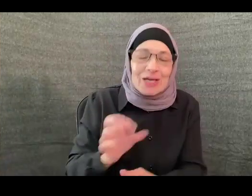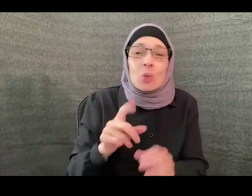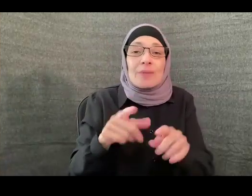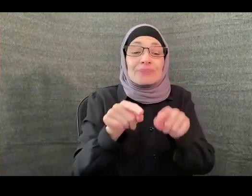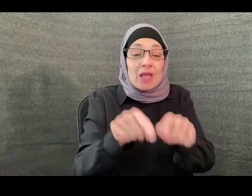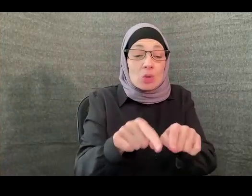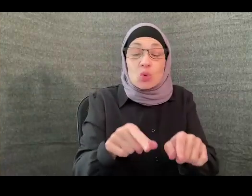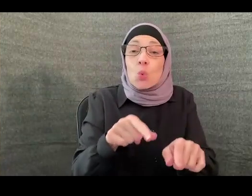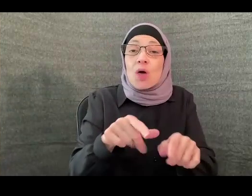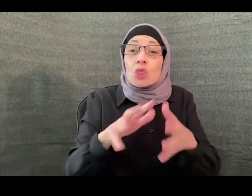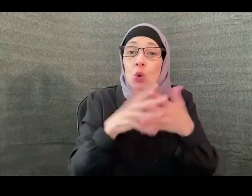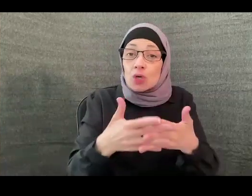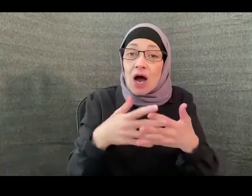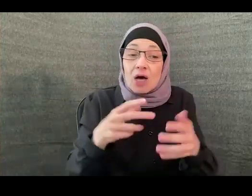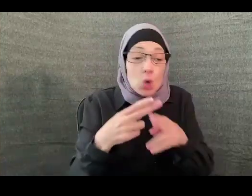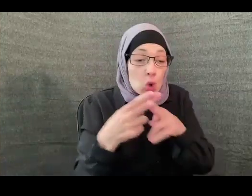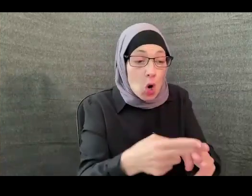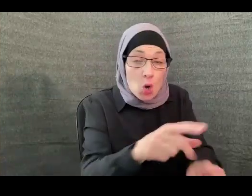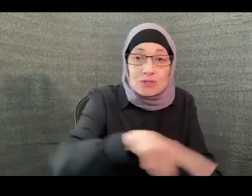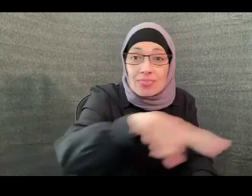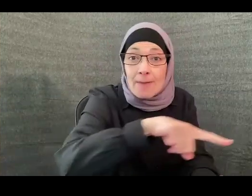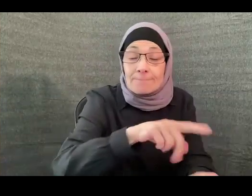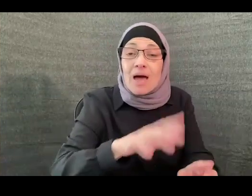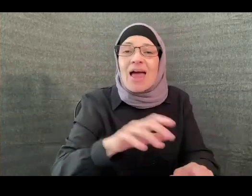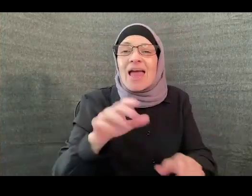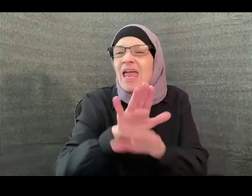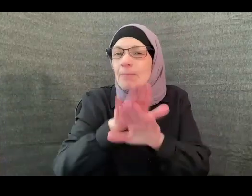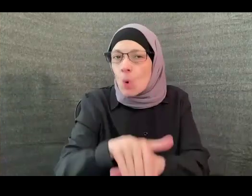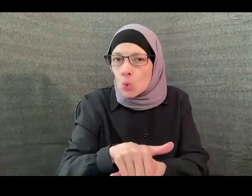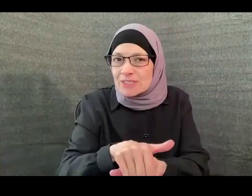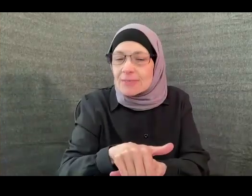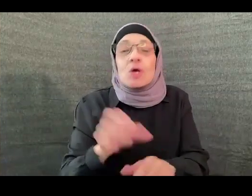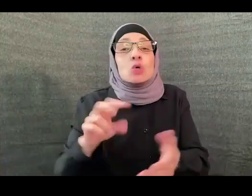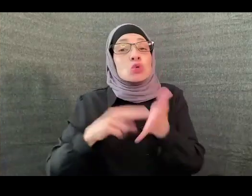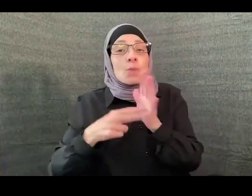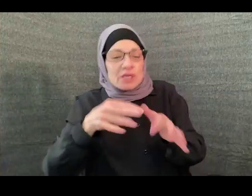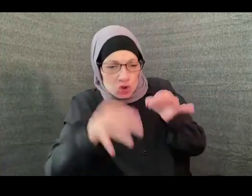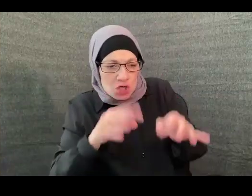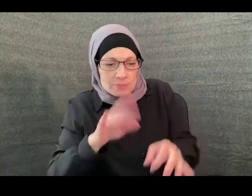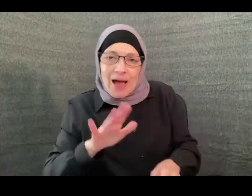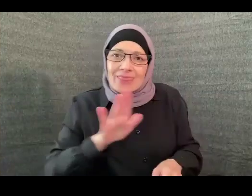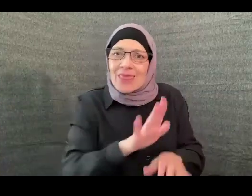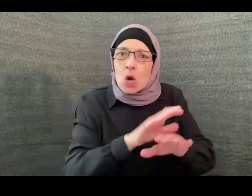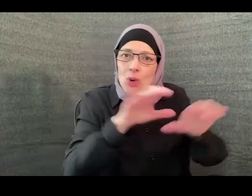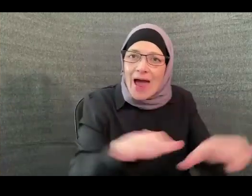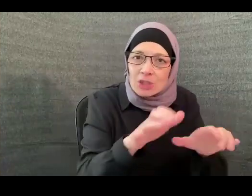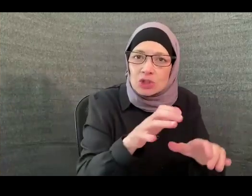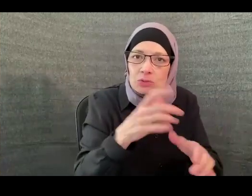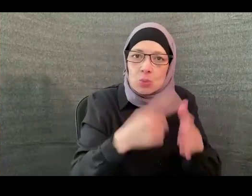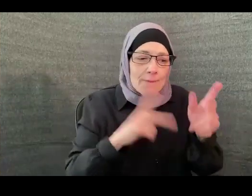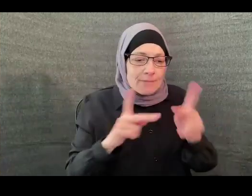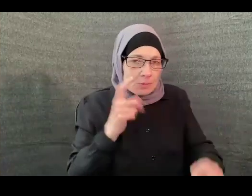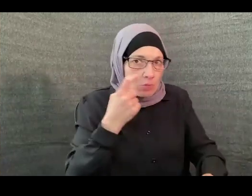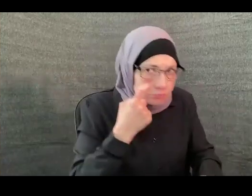saying, "Have you, Muhammad, not seen or observed the hypocrites who say to their